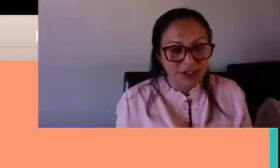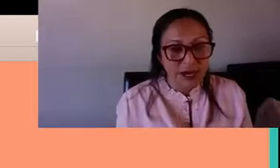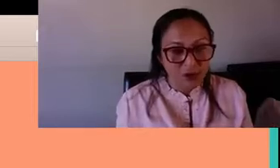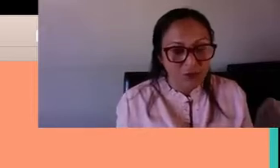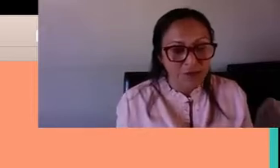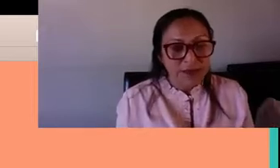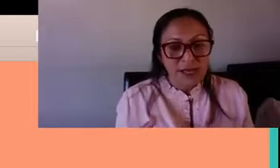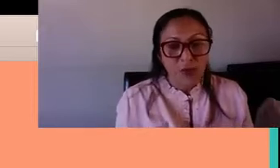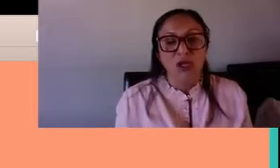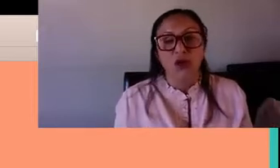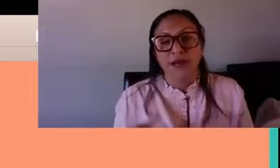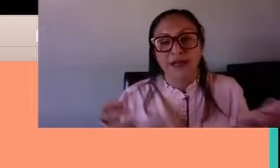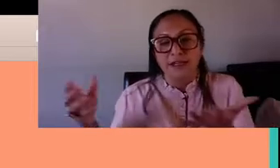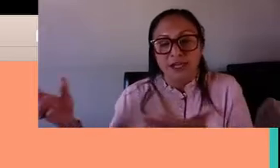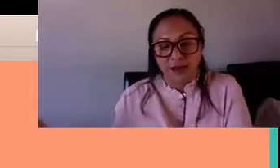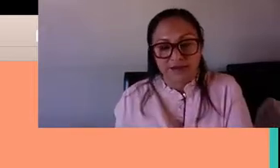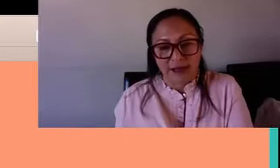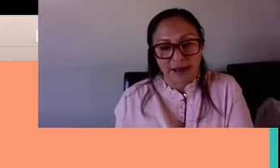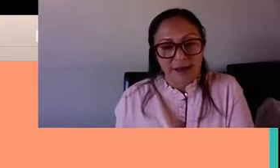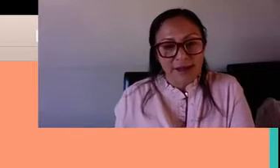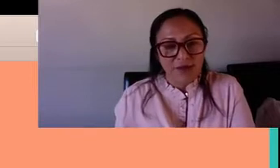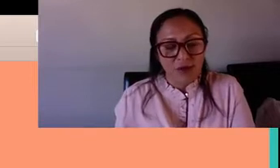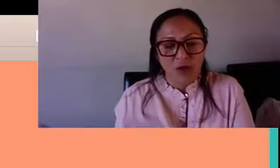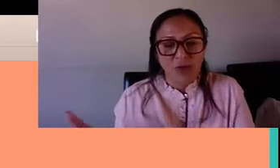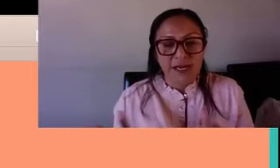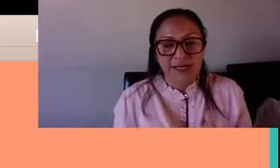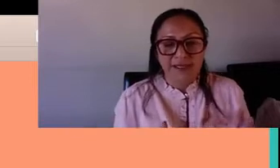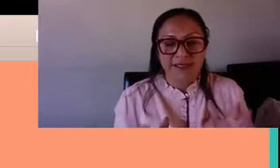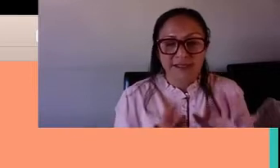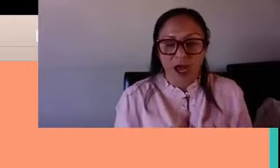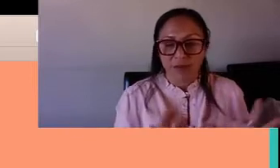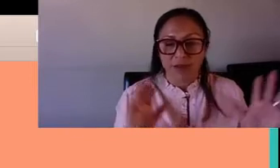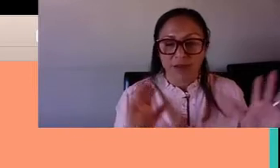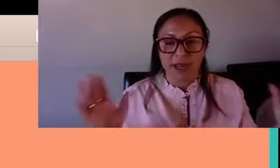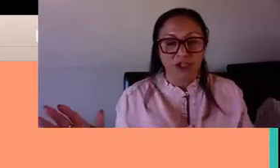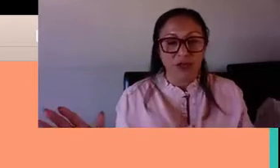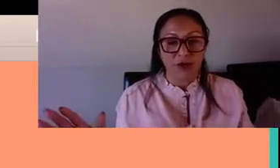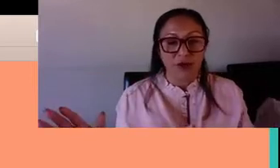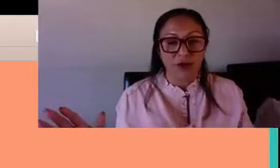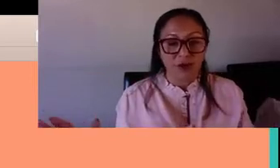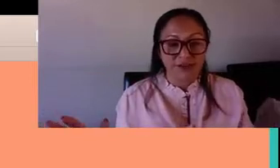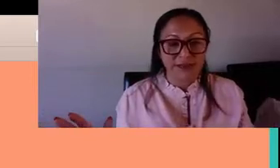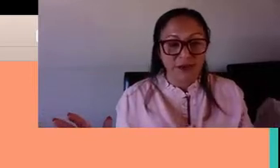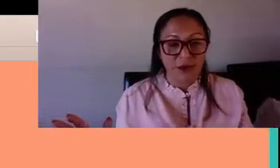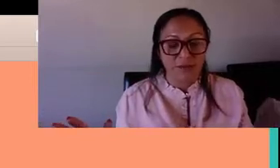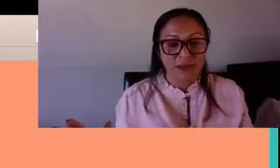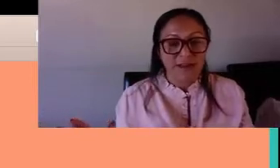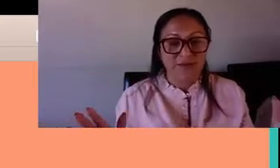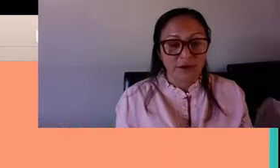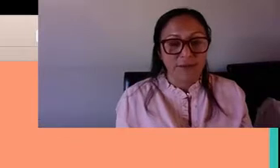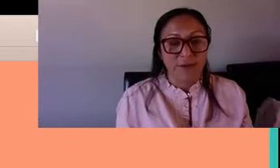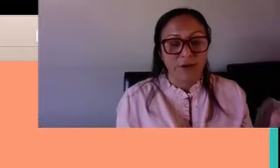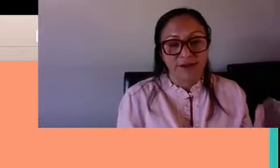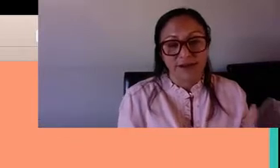Spanish at home, they will learn English outside. So no need to stop the language that you're using in the home. It's